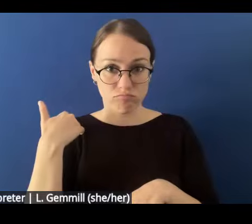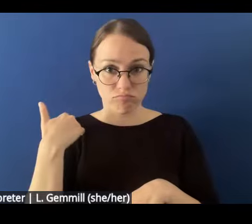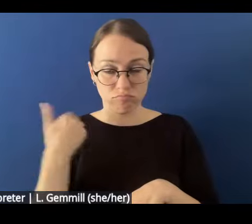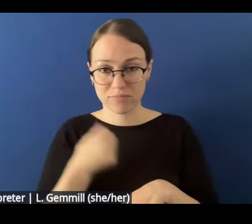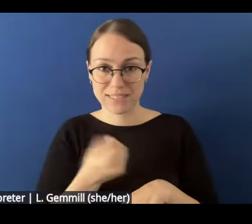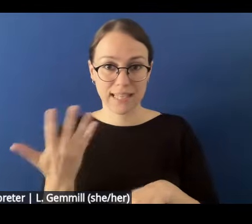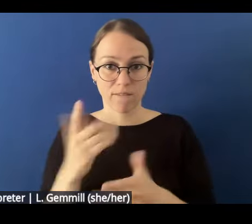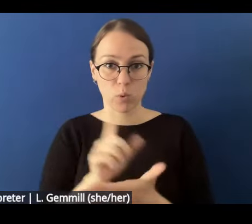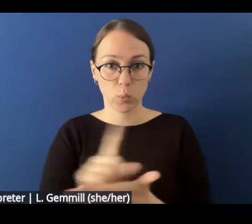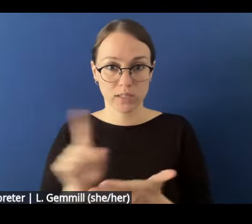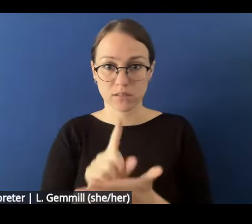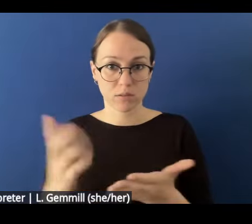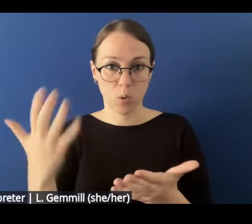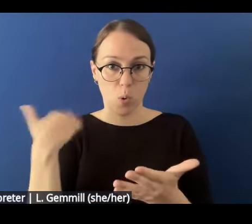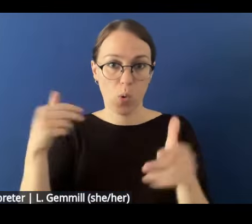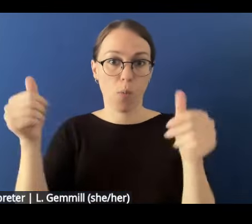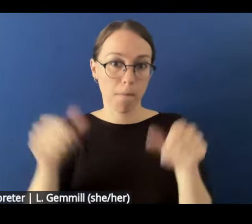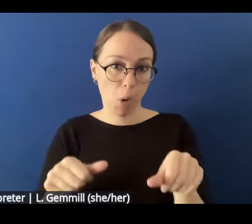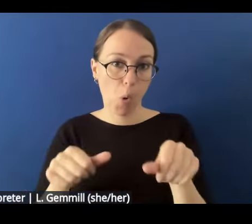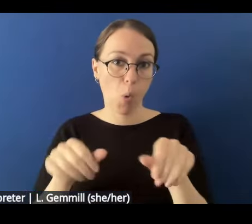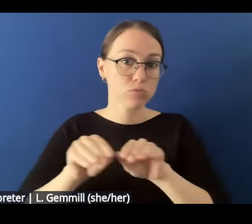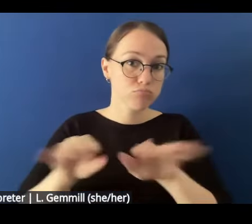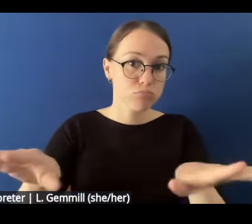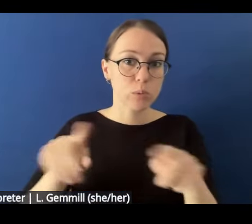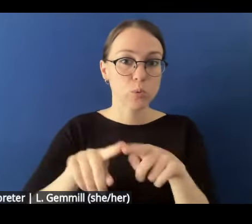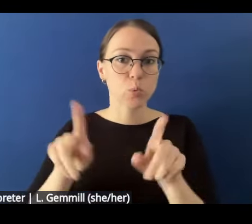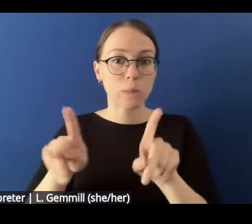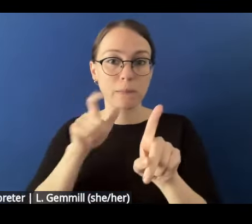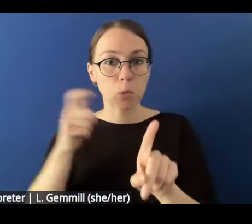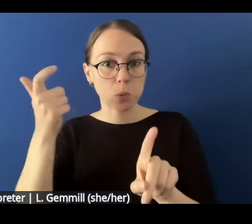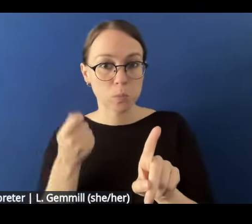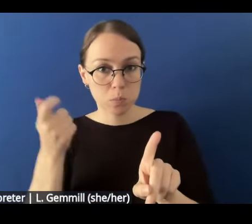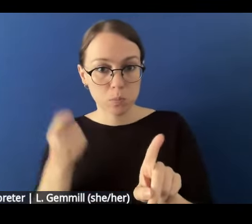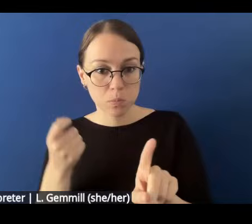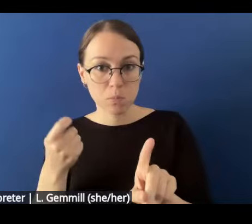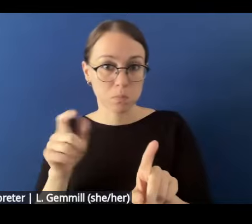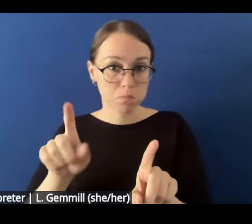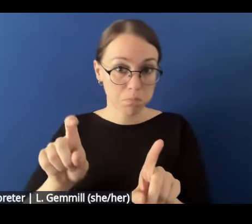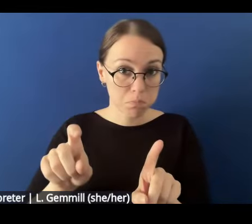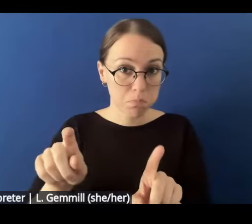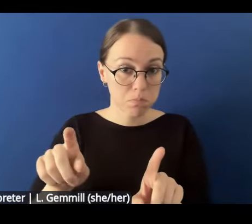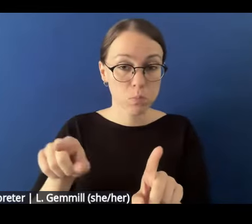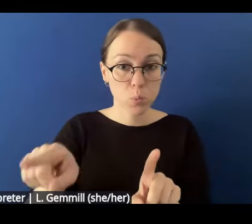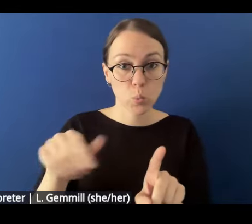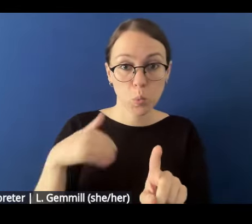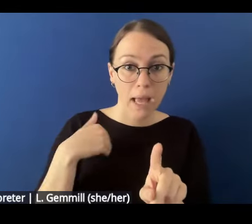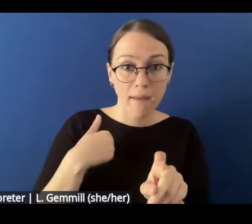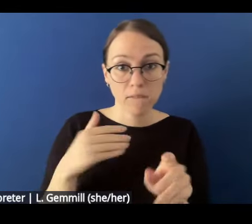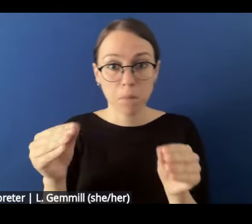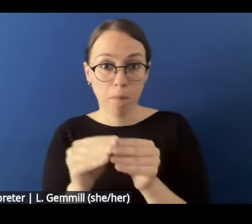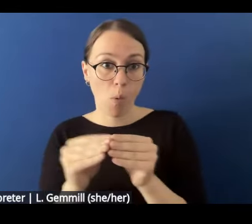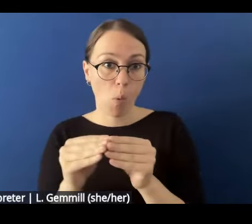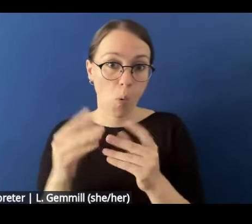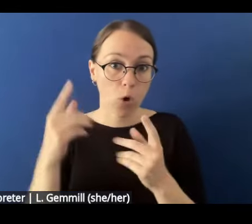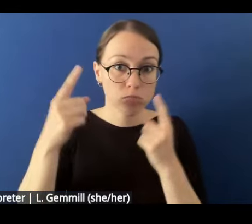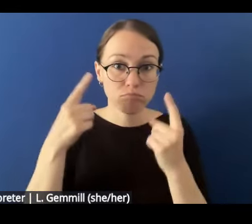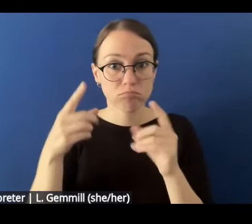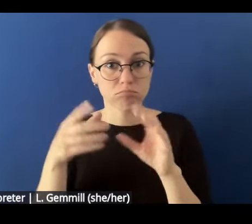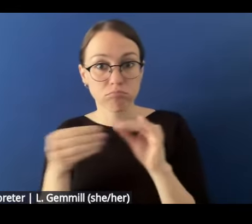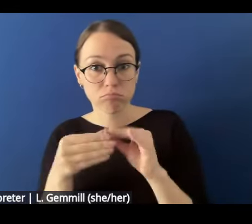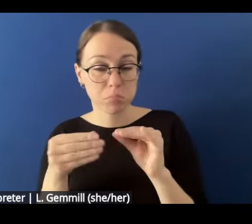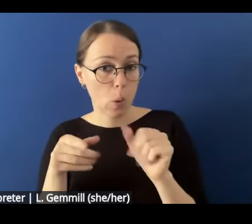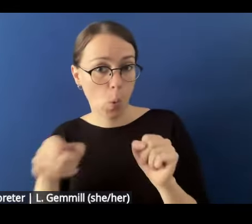subscribers list and asked for public comment on it to see if there were additional points that the public didn't either